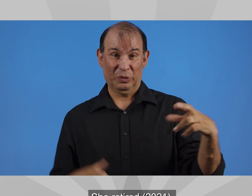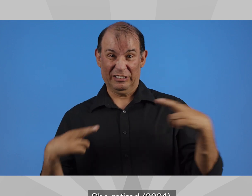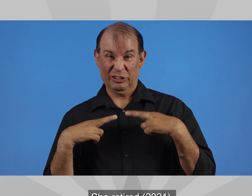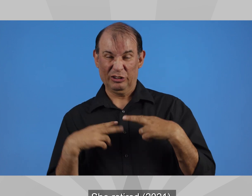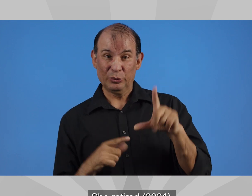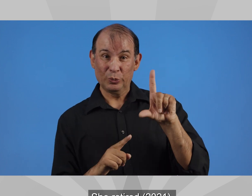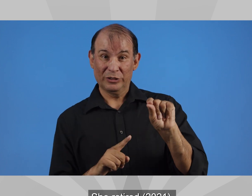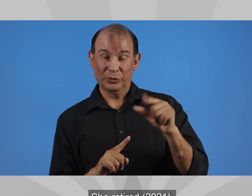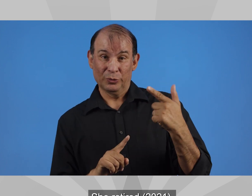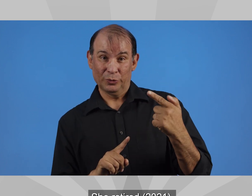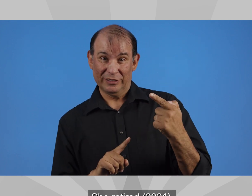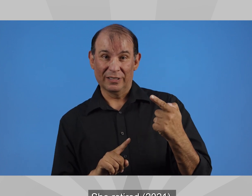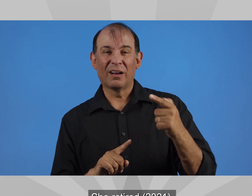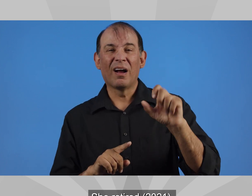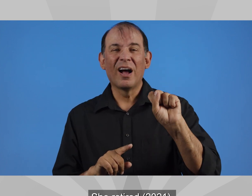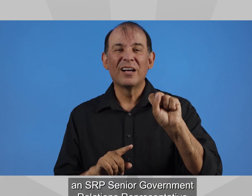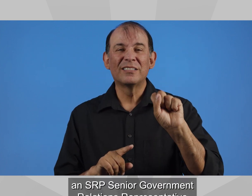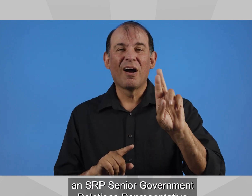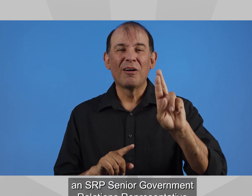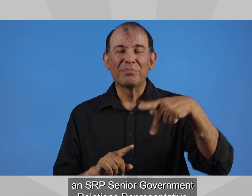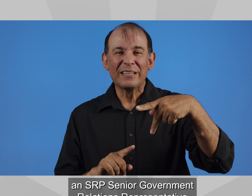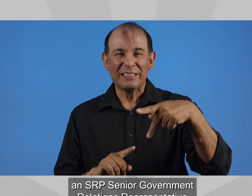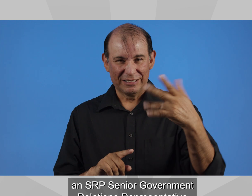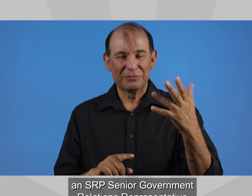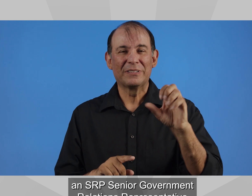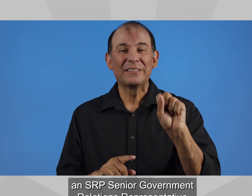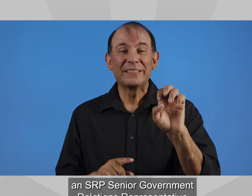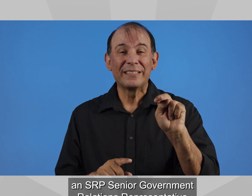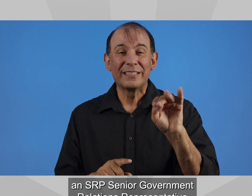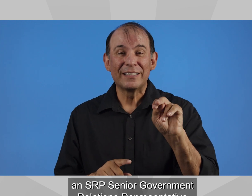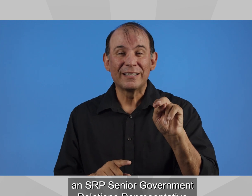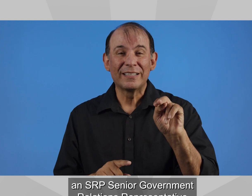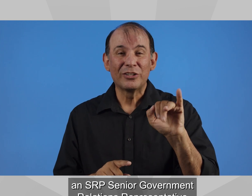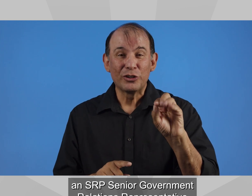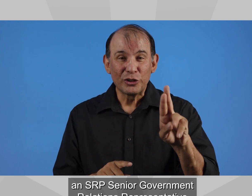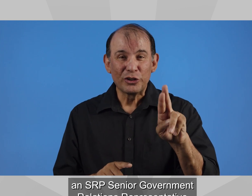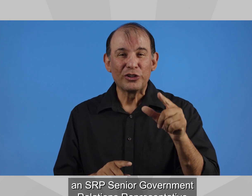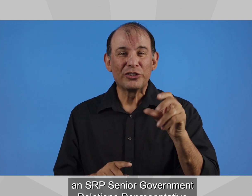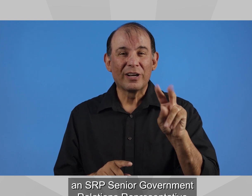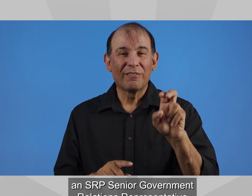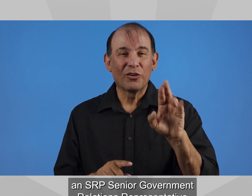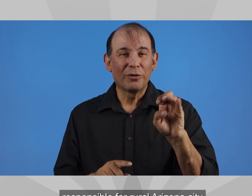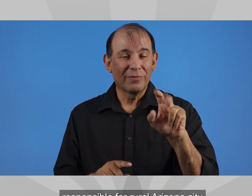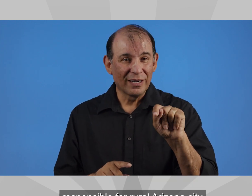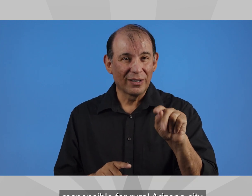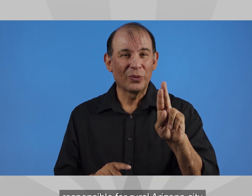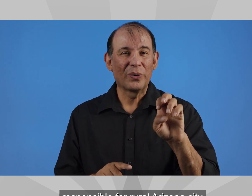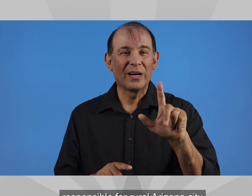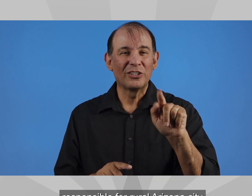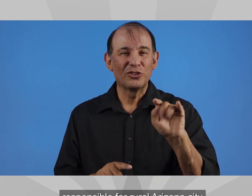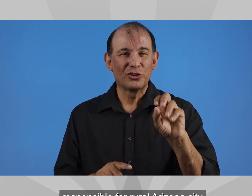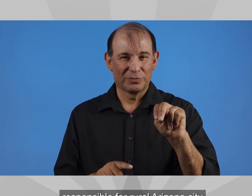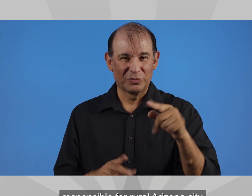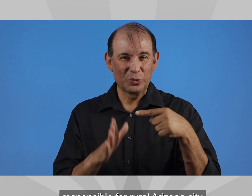She retired in 2021 an SRP Senior Government Relations Representative,